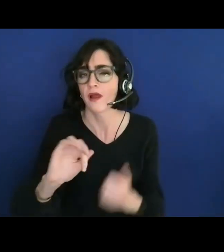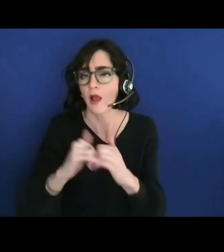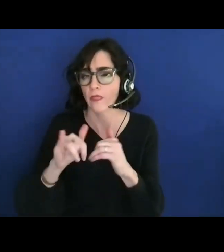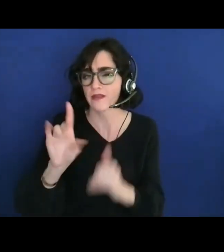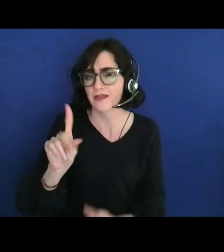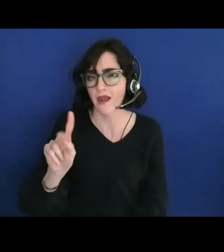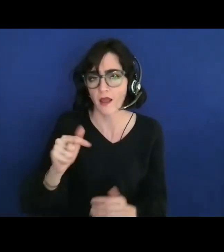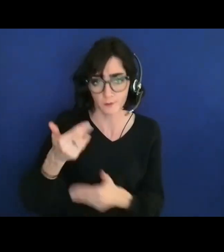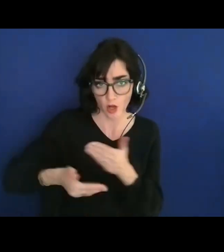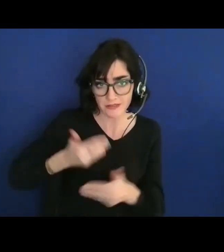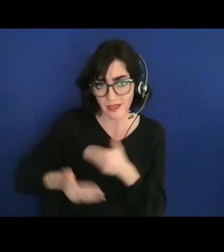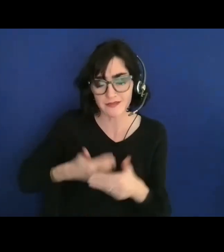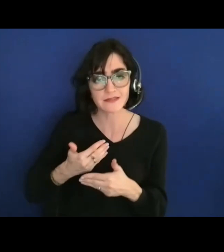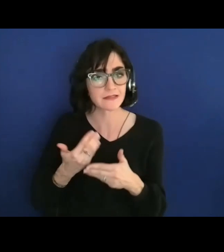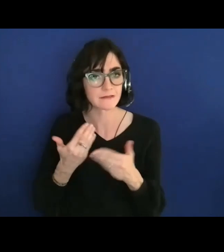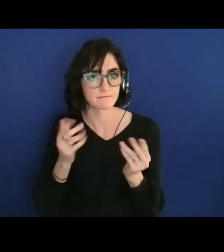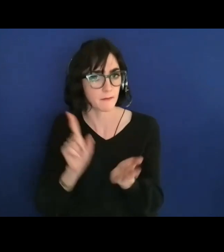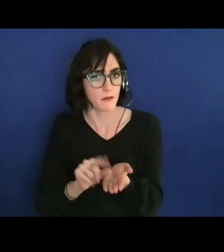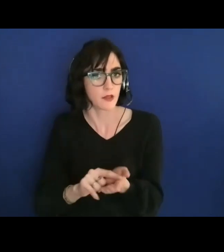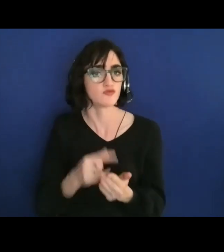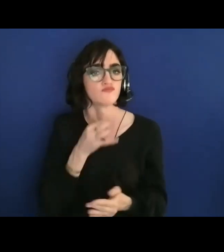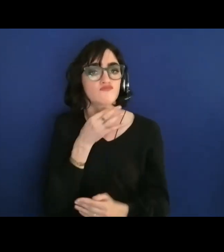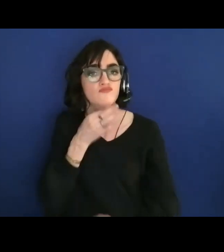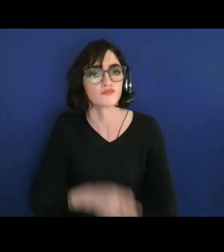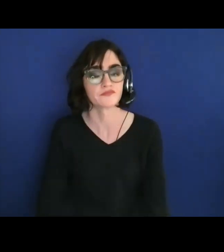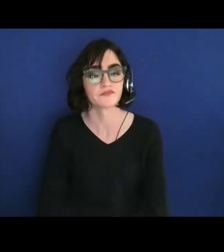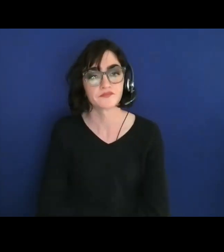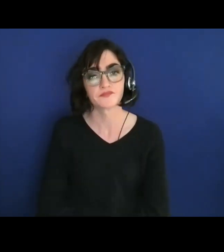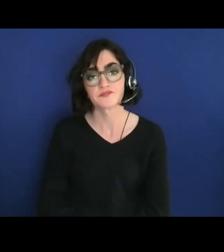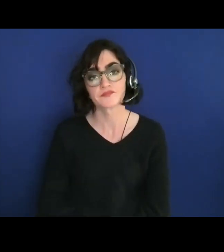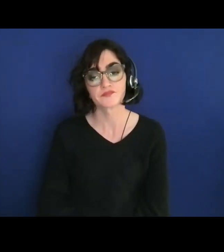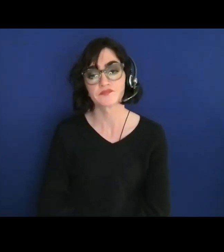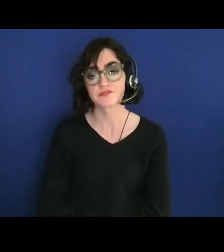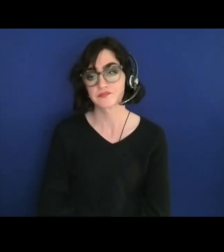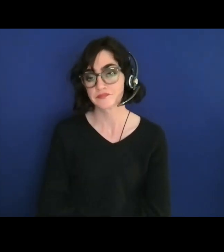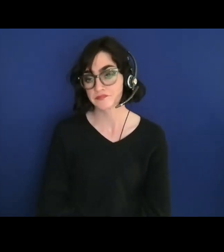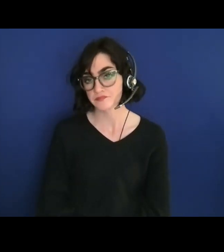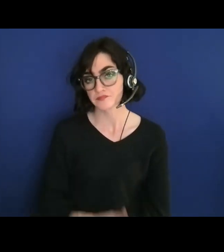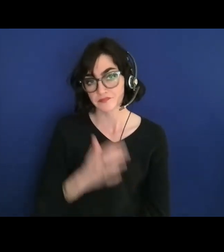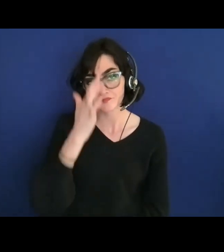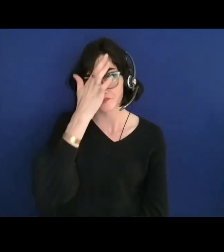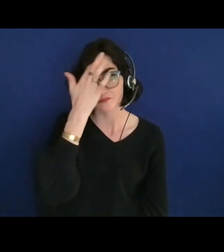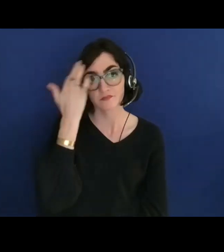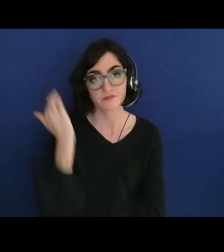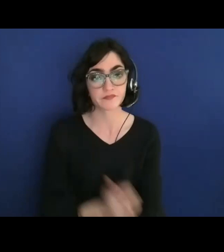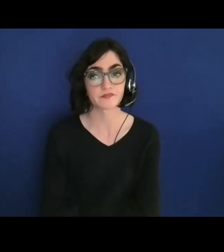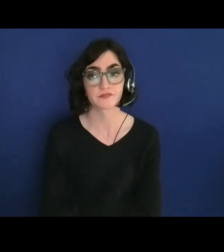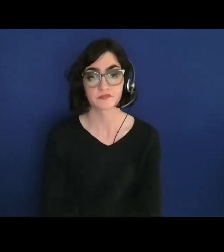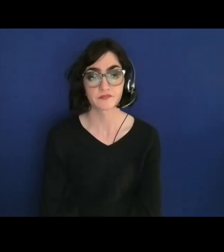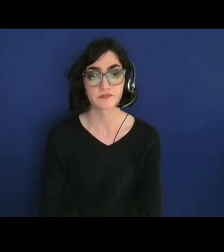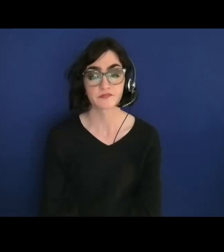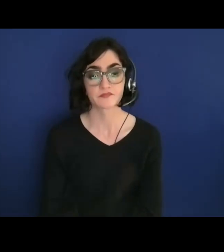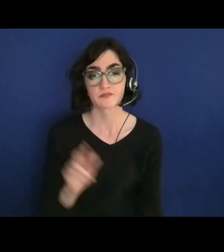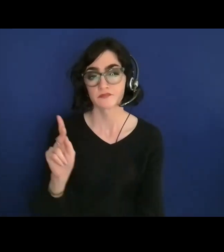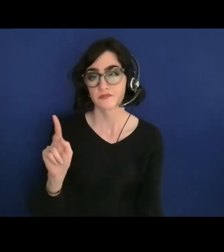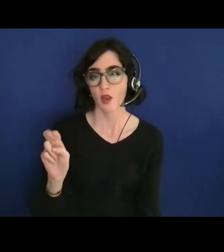processed and published? We may get a little bit more